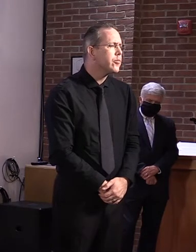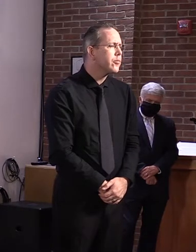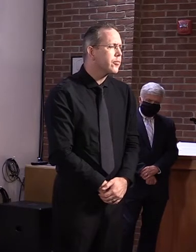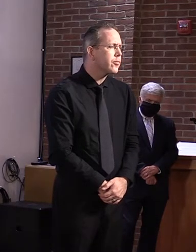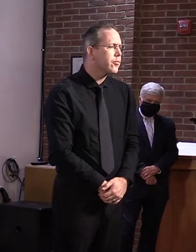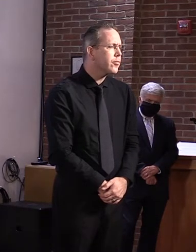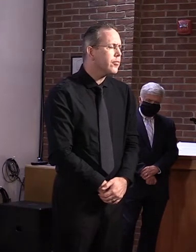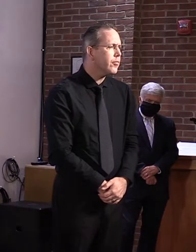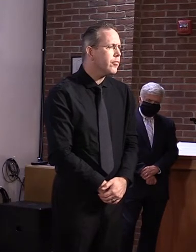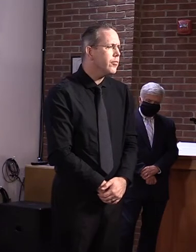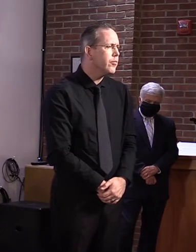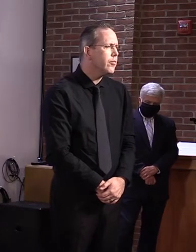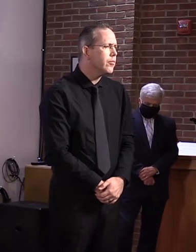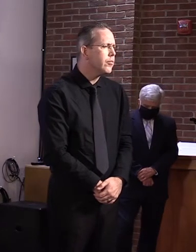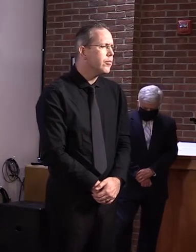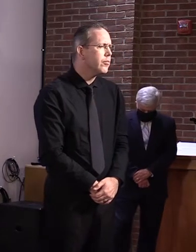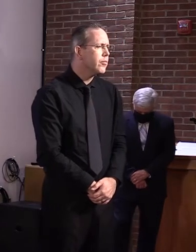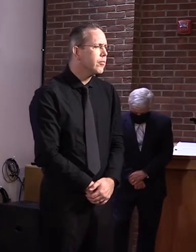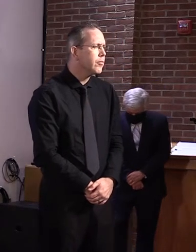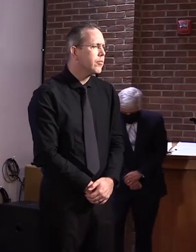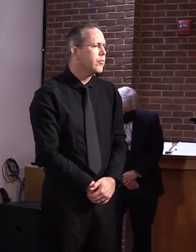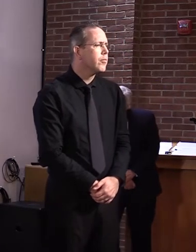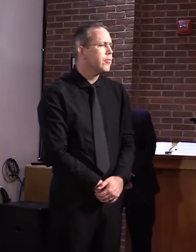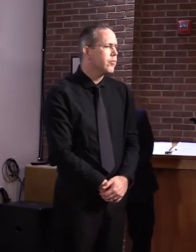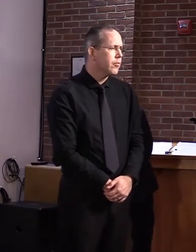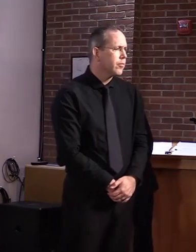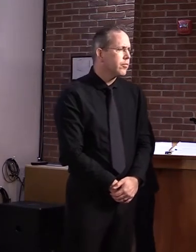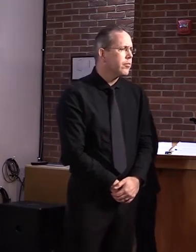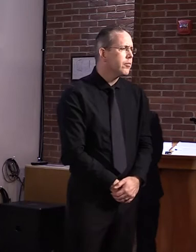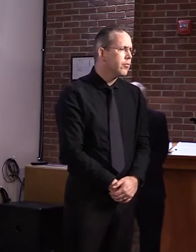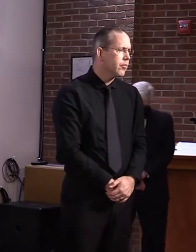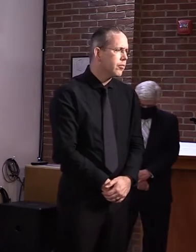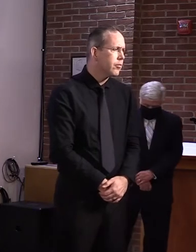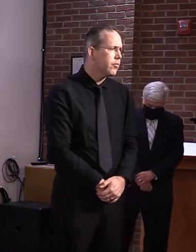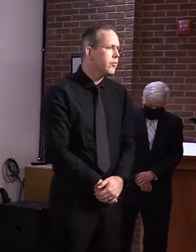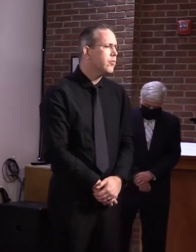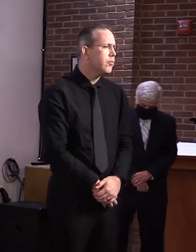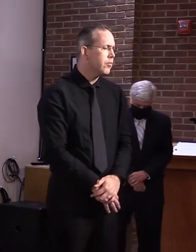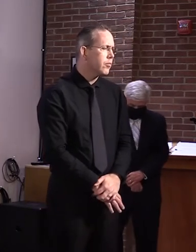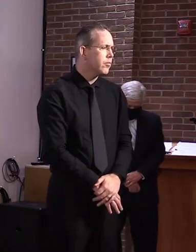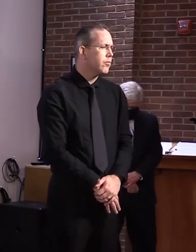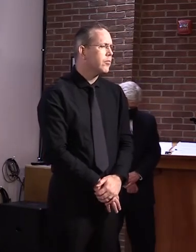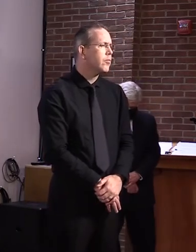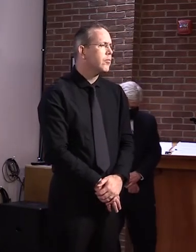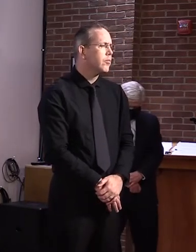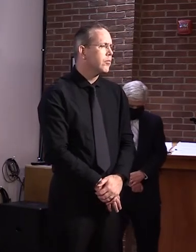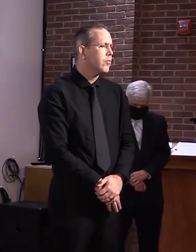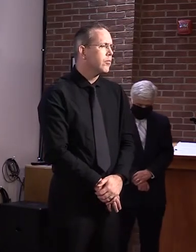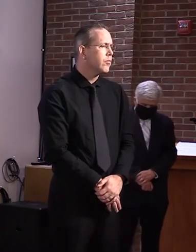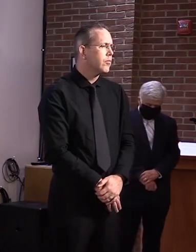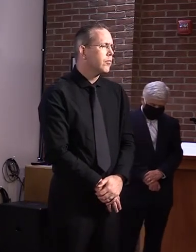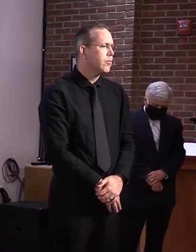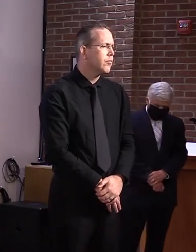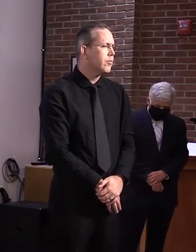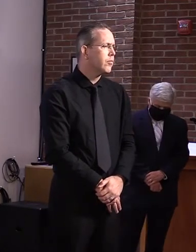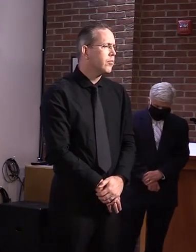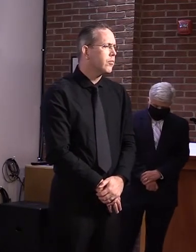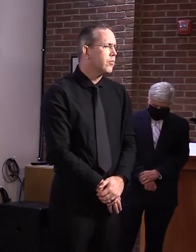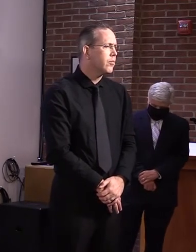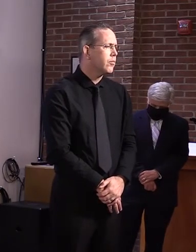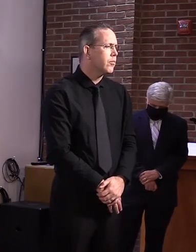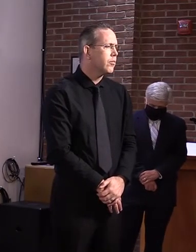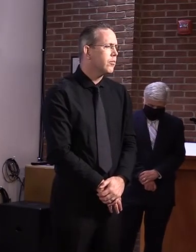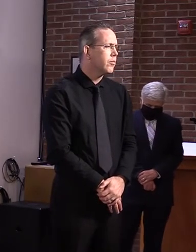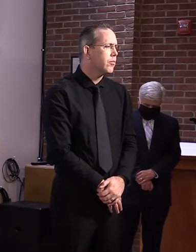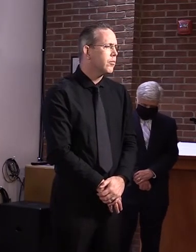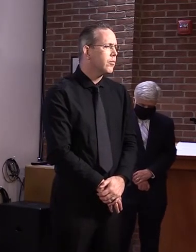not feel comfortable coming back to the school building this fall. And the idea of sort of remote academies for those students taught by teachers